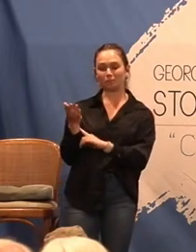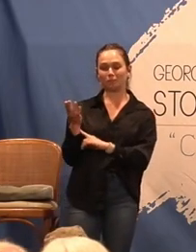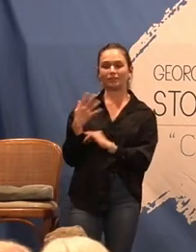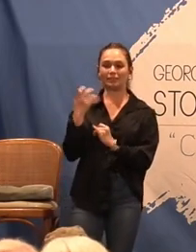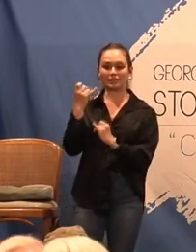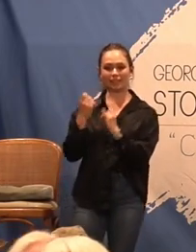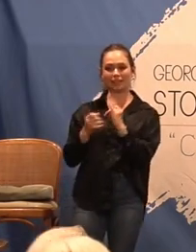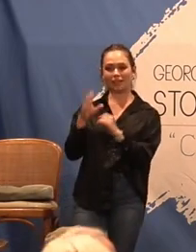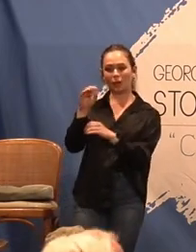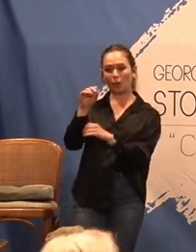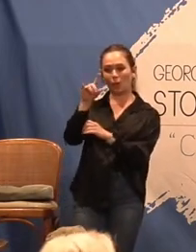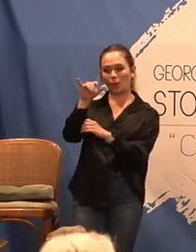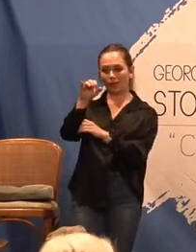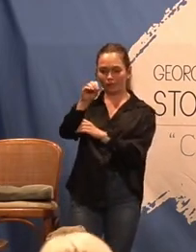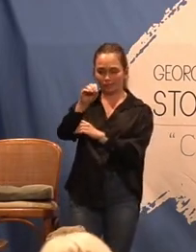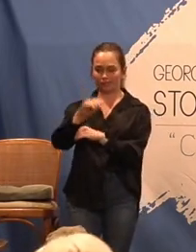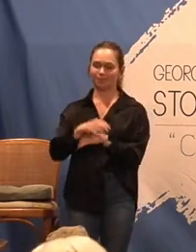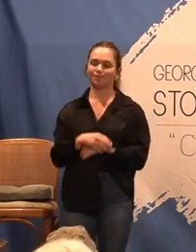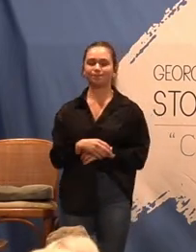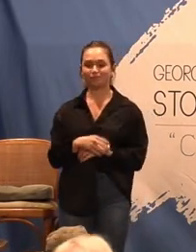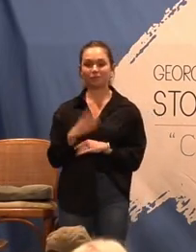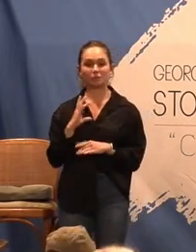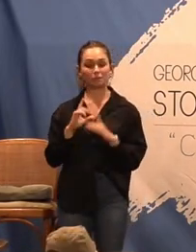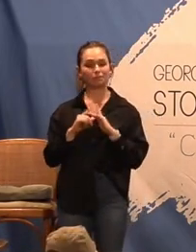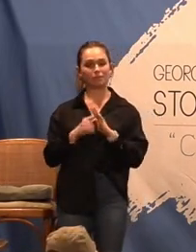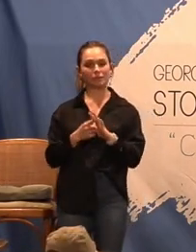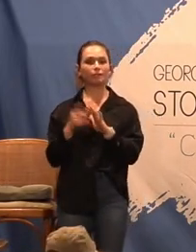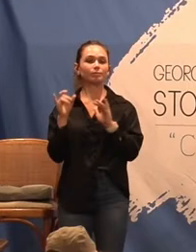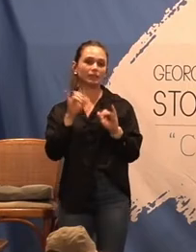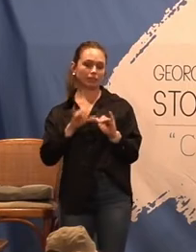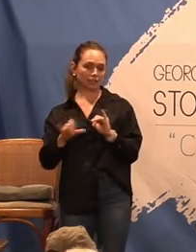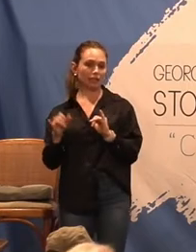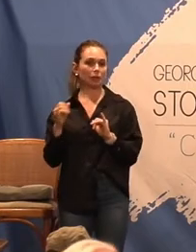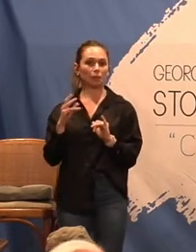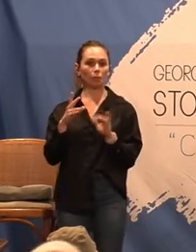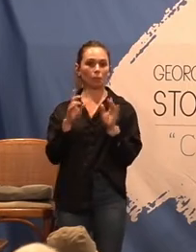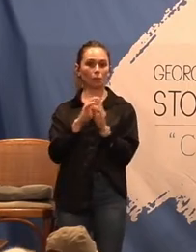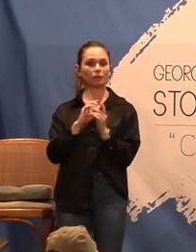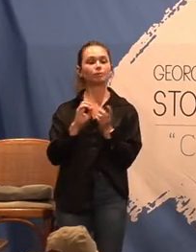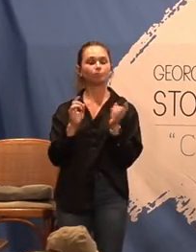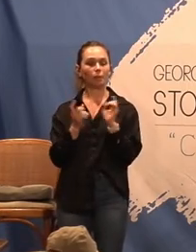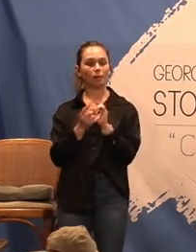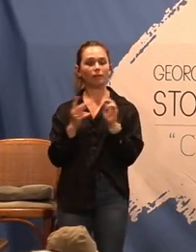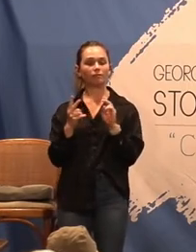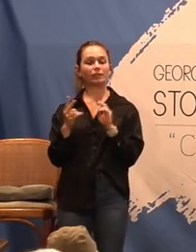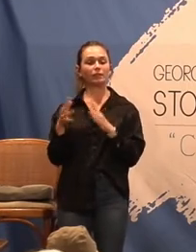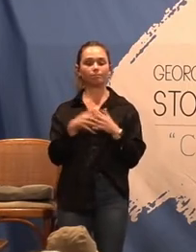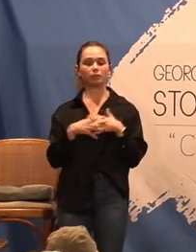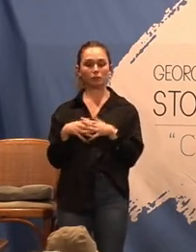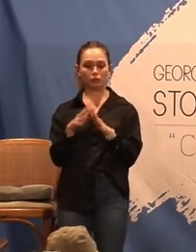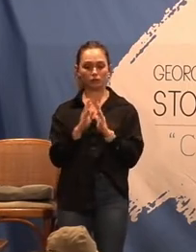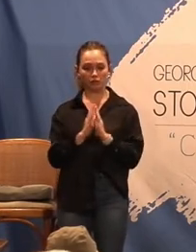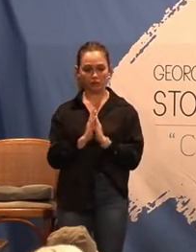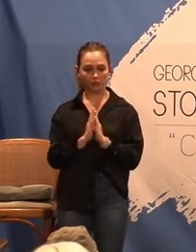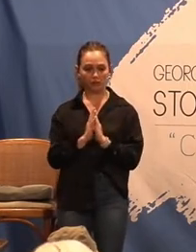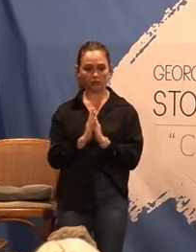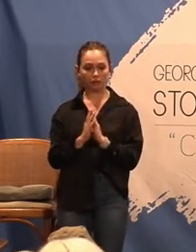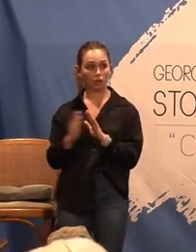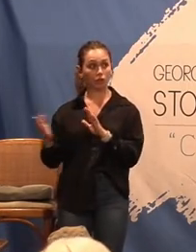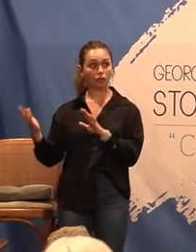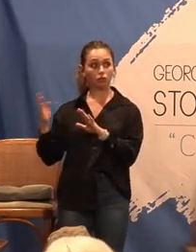last Olio. I'm going to begin, as I always do, with a paraphrase of the American prayer. Door